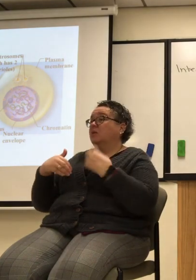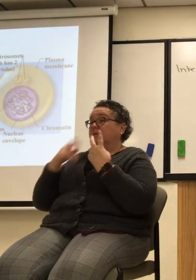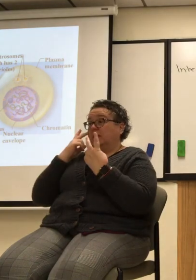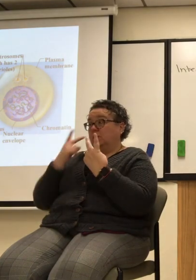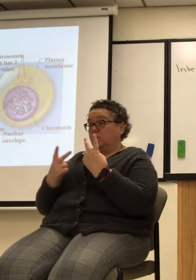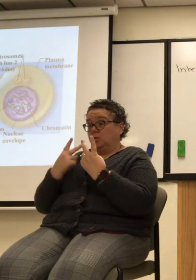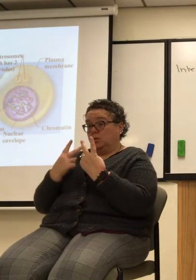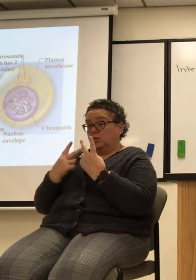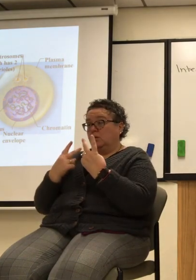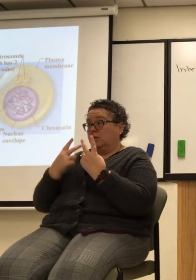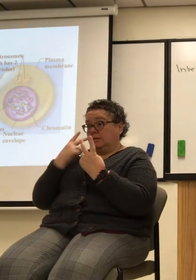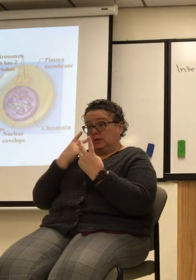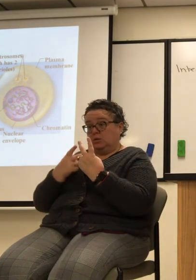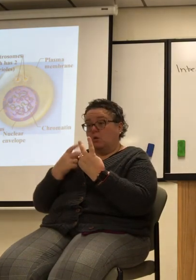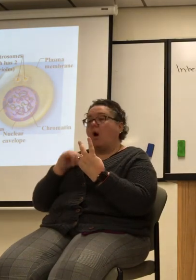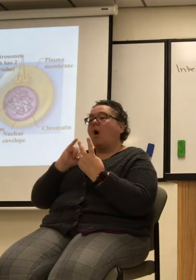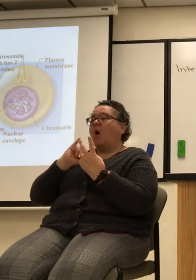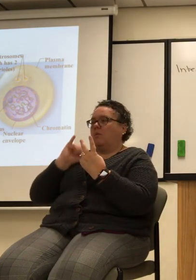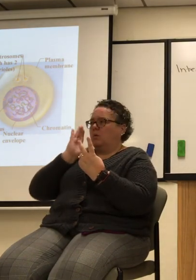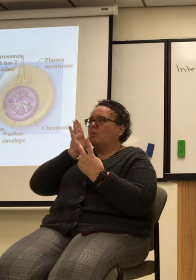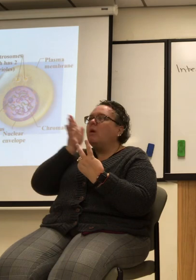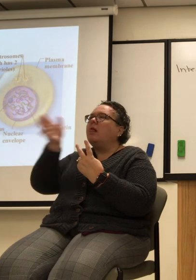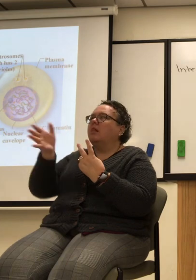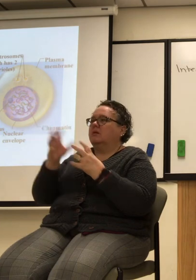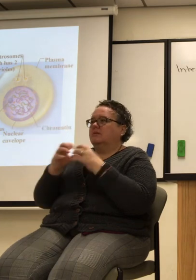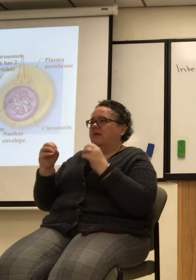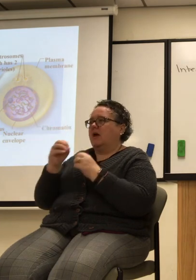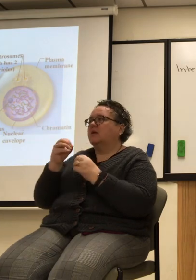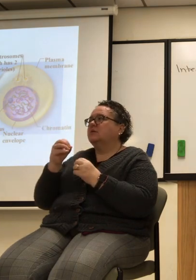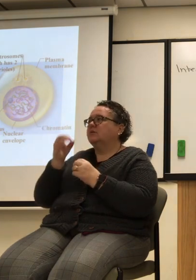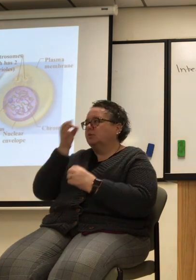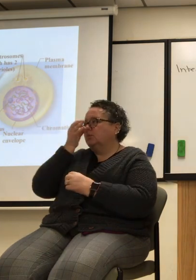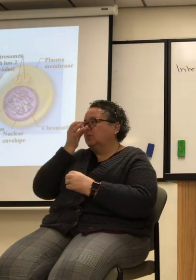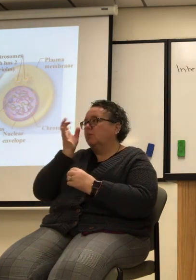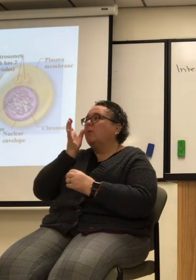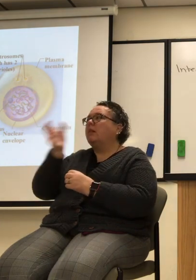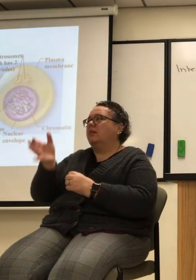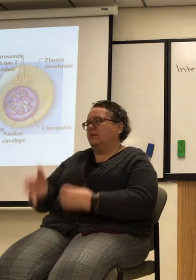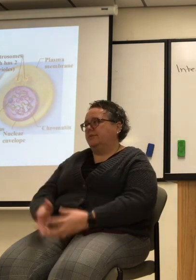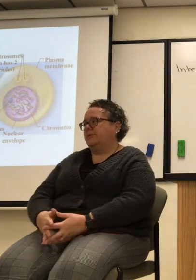two, you tell yourself, oh, it's going to divide soon.